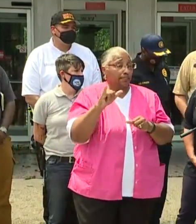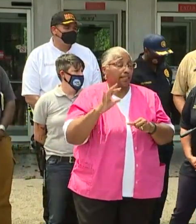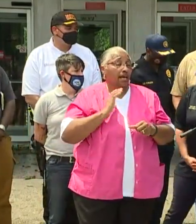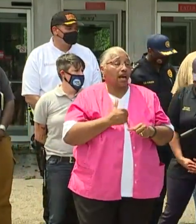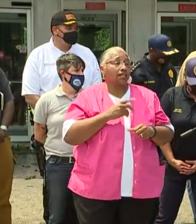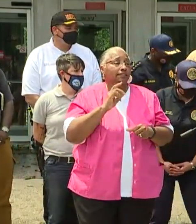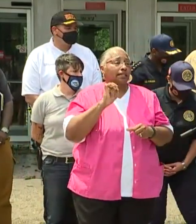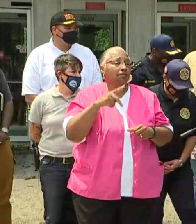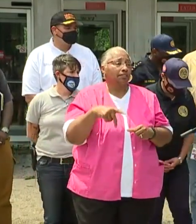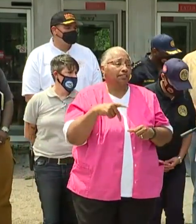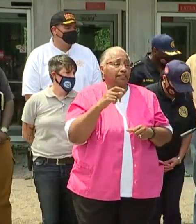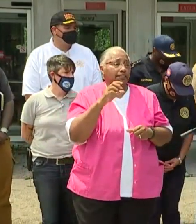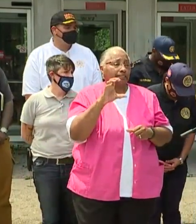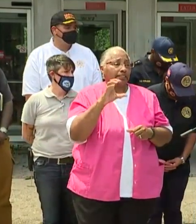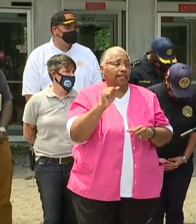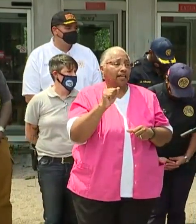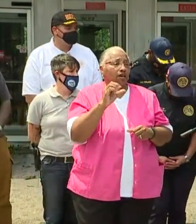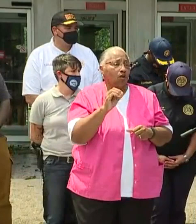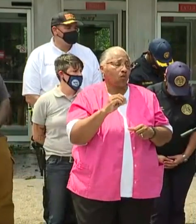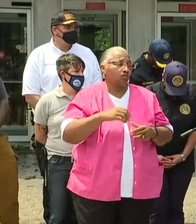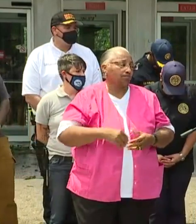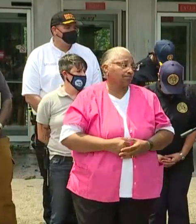Deputy CAO of Infrastructure.